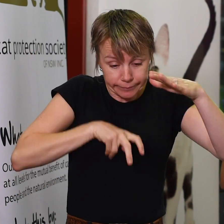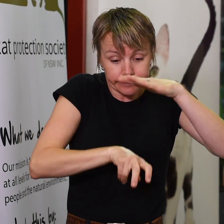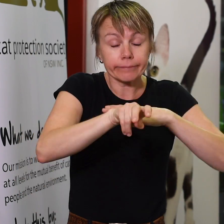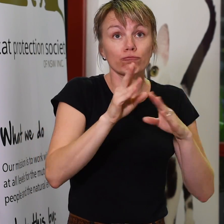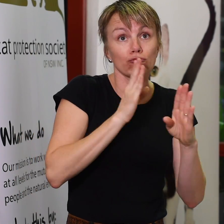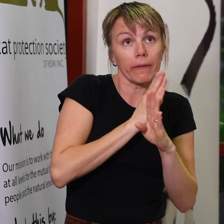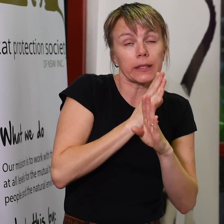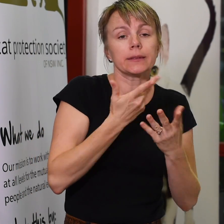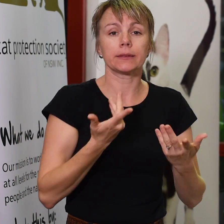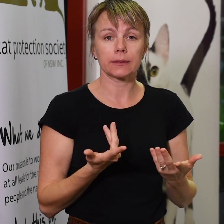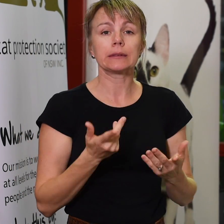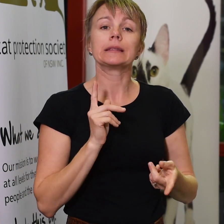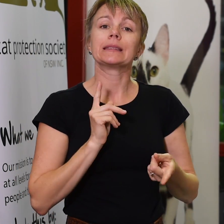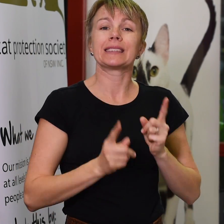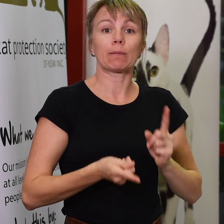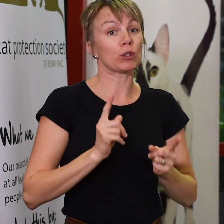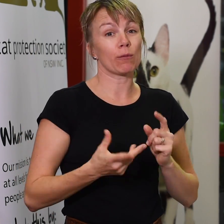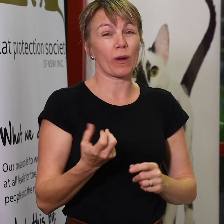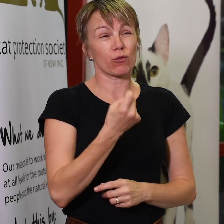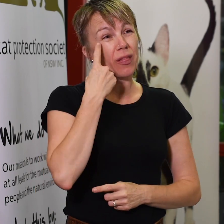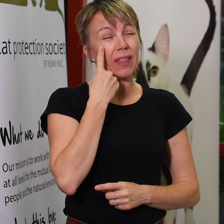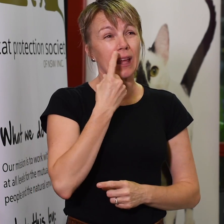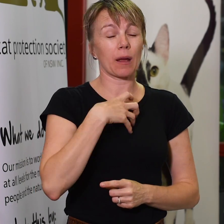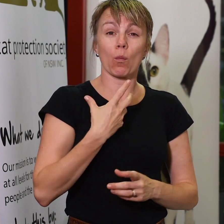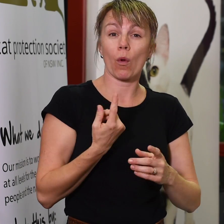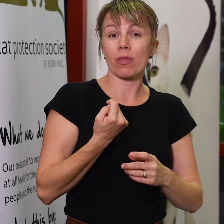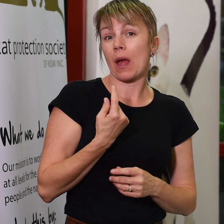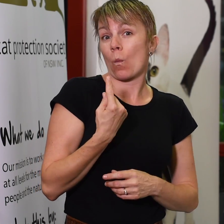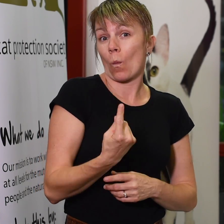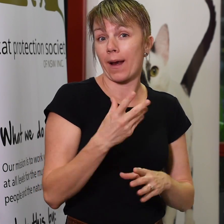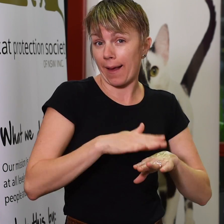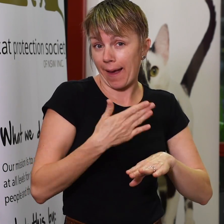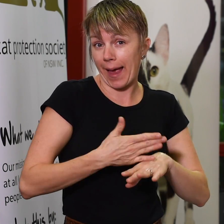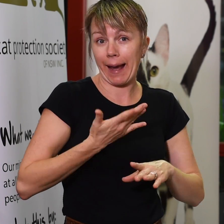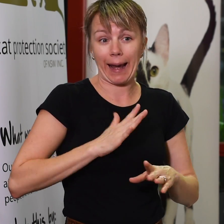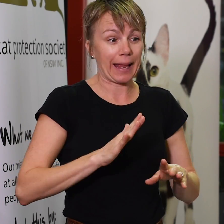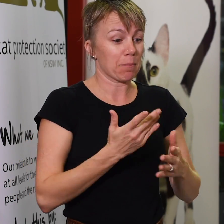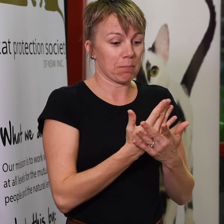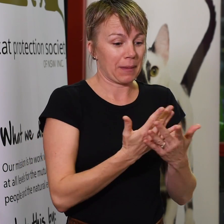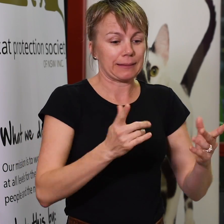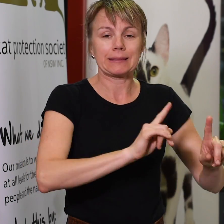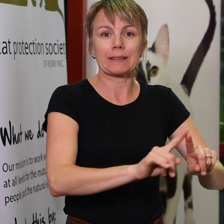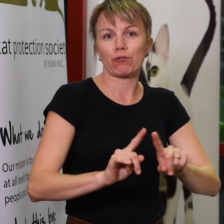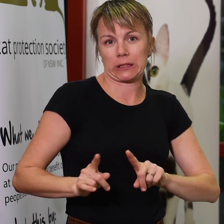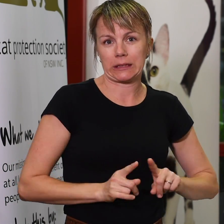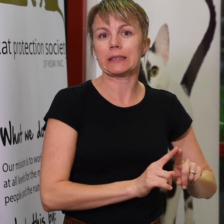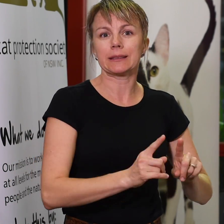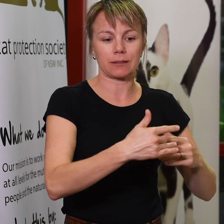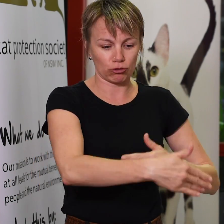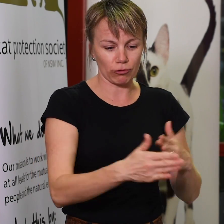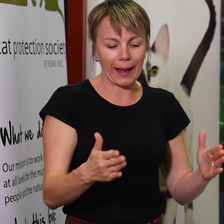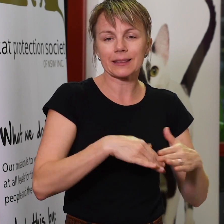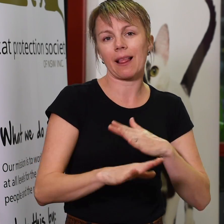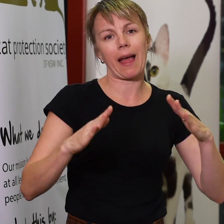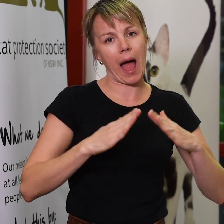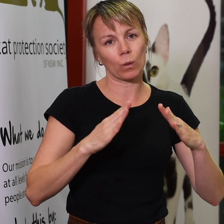cat, you need to think as well, how many trays have I got? A lot of cats don't want to toilet in a tray that another cat's gone into. So